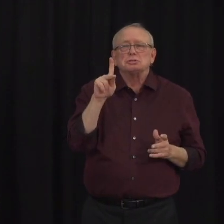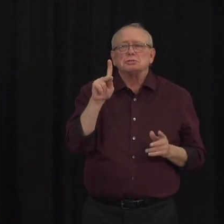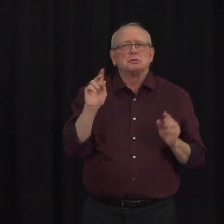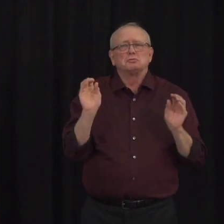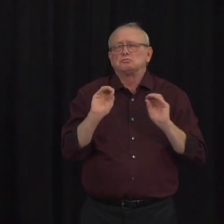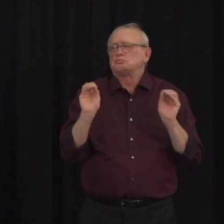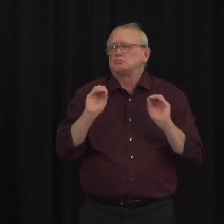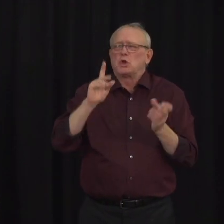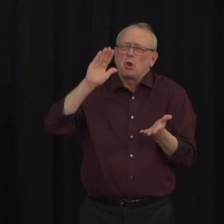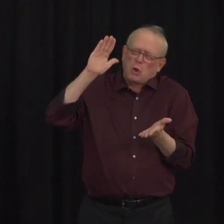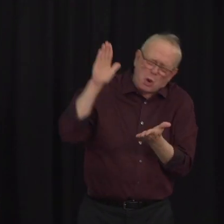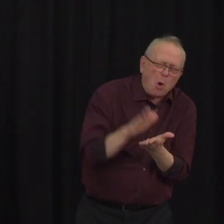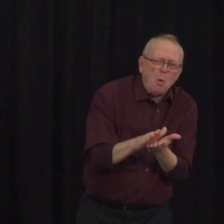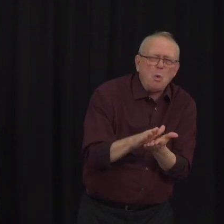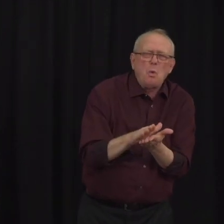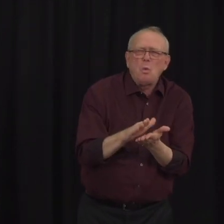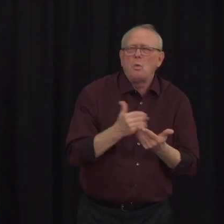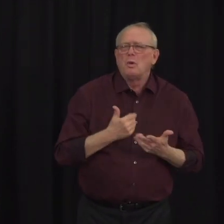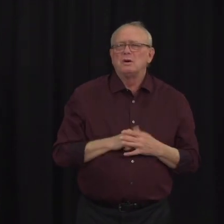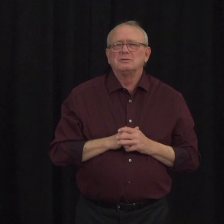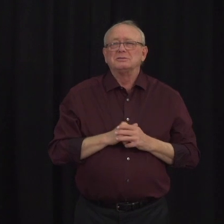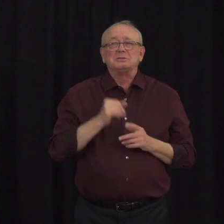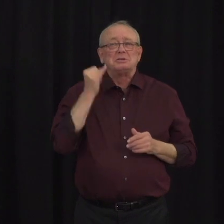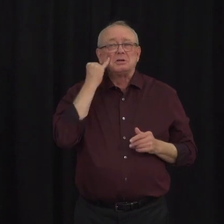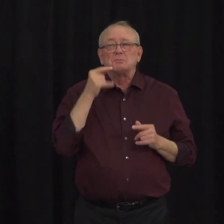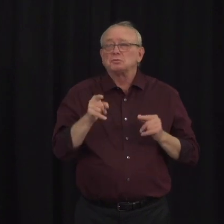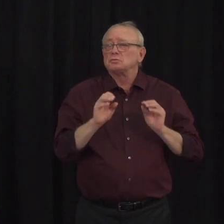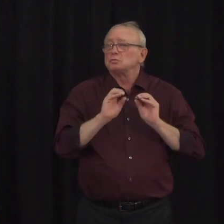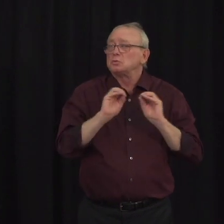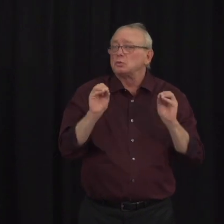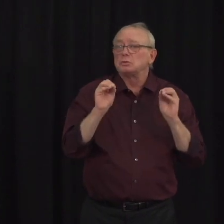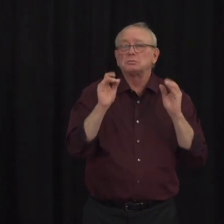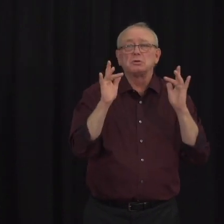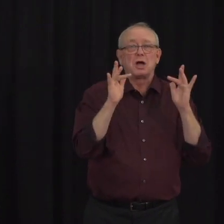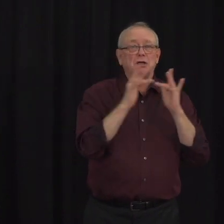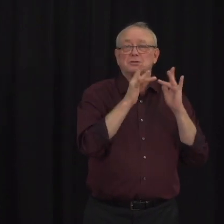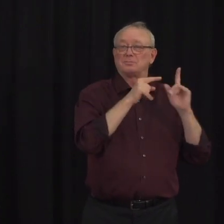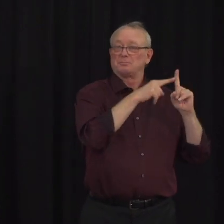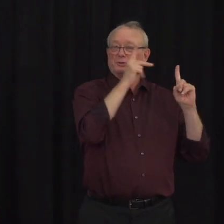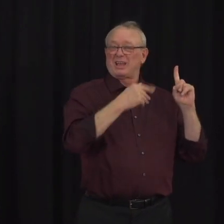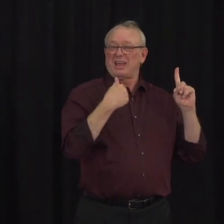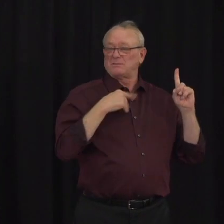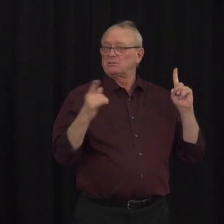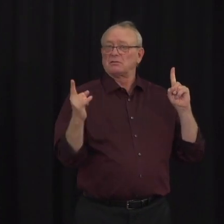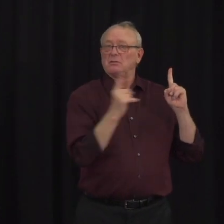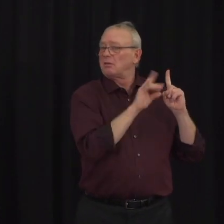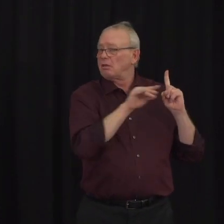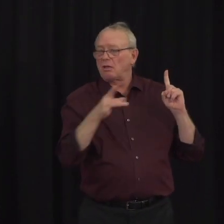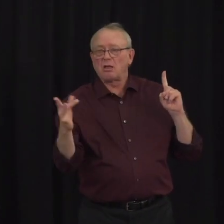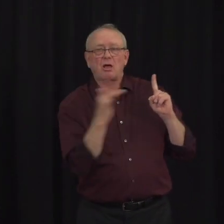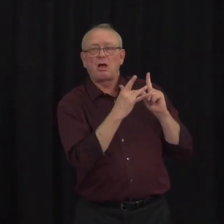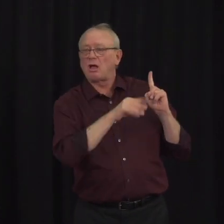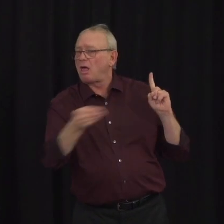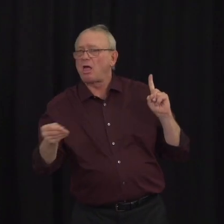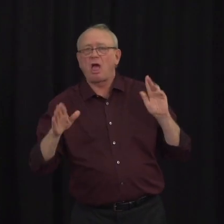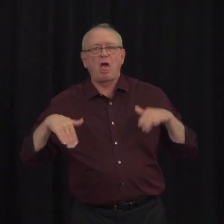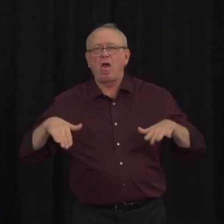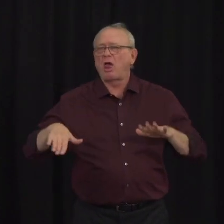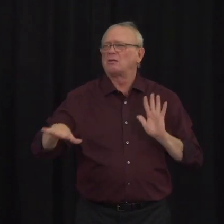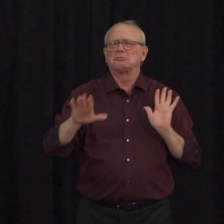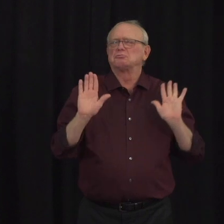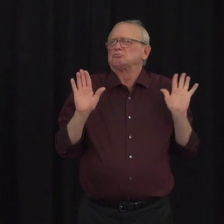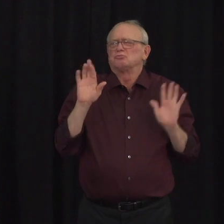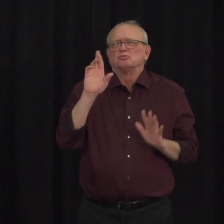be a close contact of someone with COVID-19. I want to be clear that this change is only for those who have